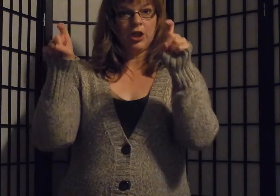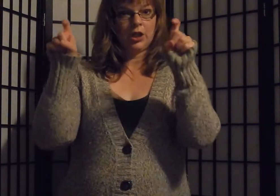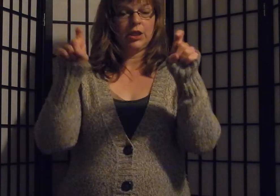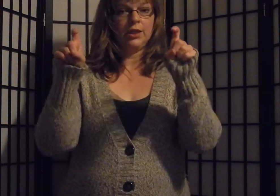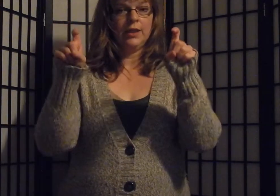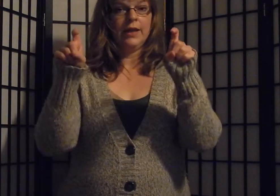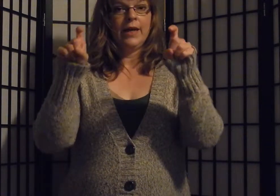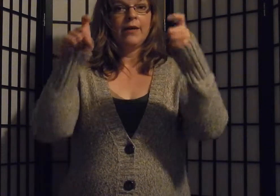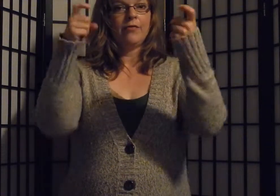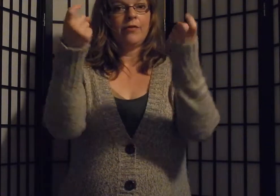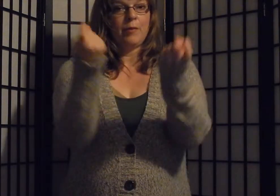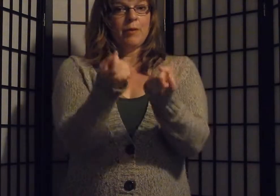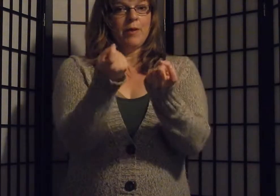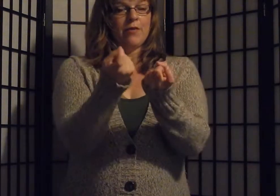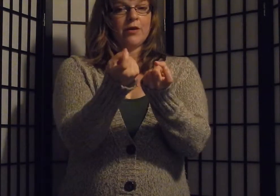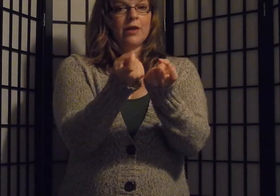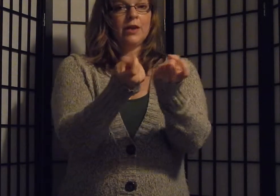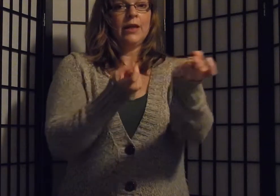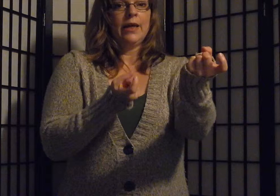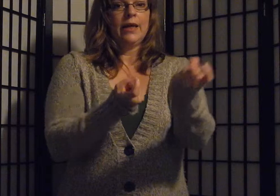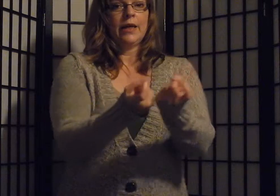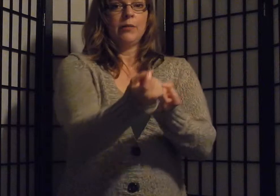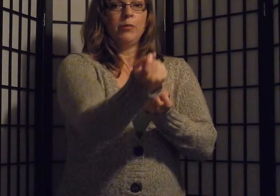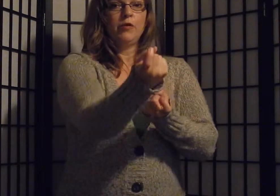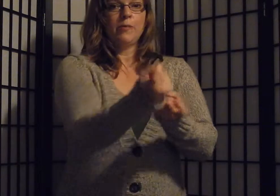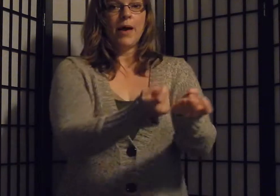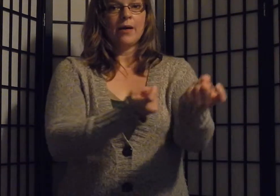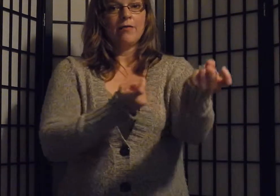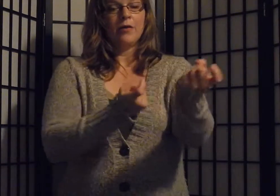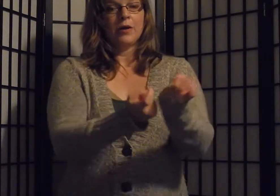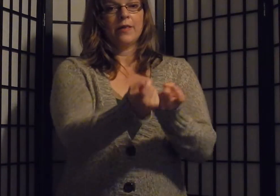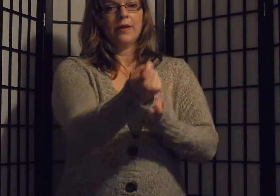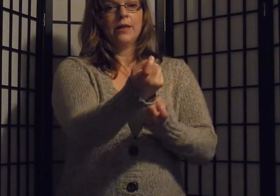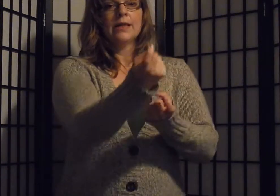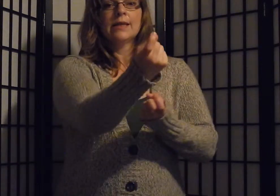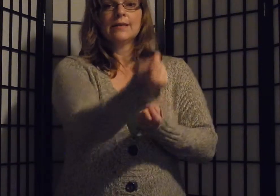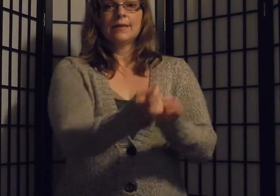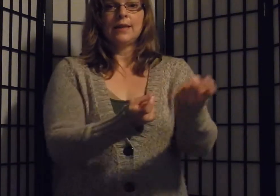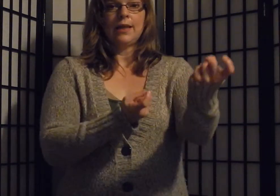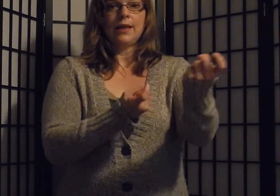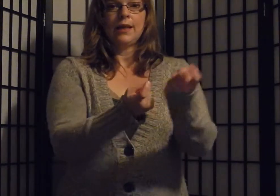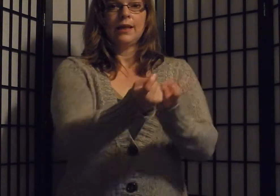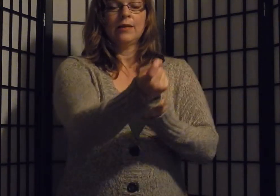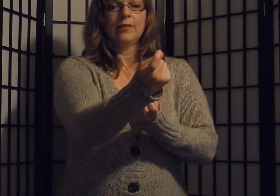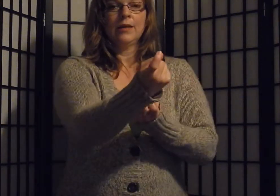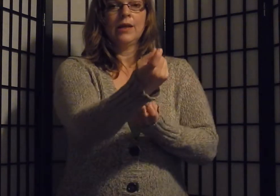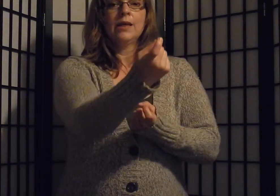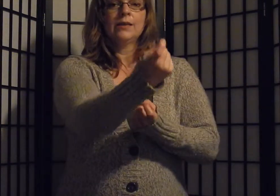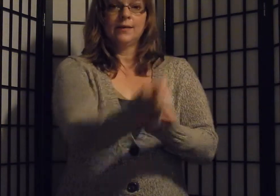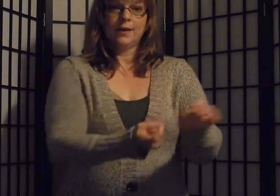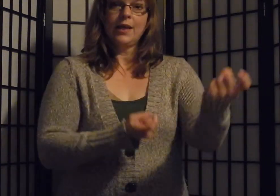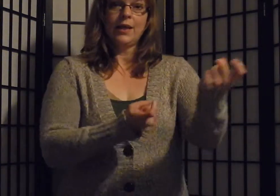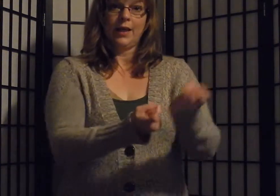hook. Flip them over and move them back and forth. Ski,